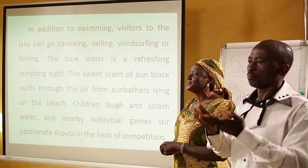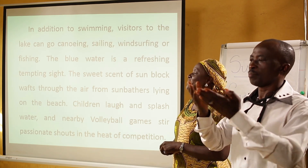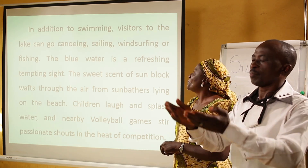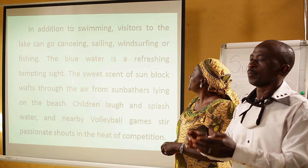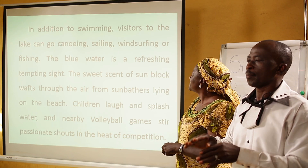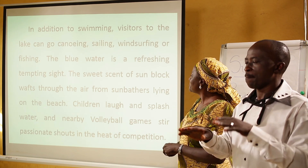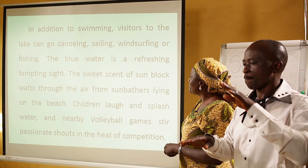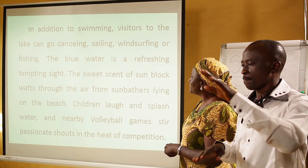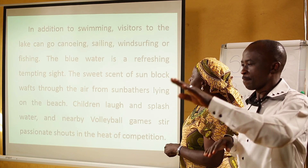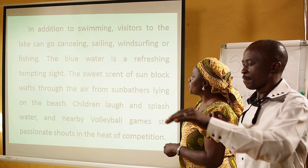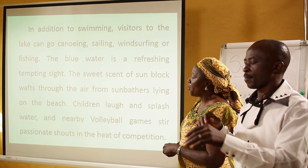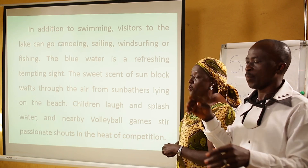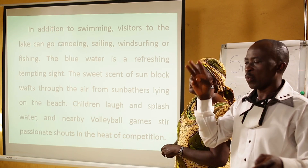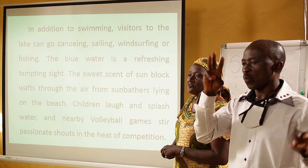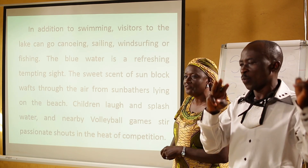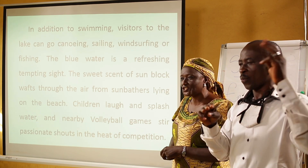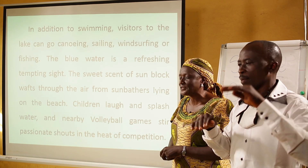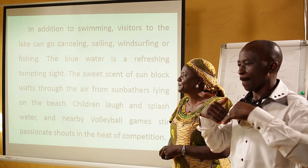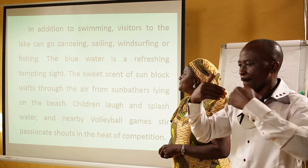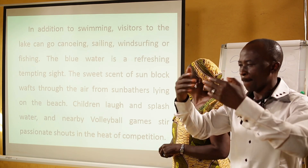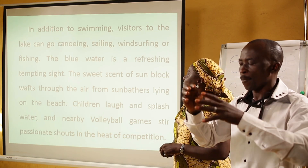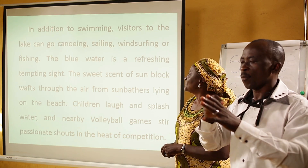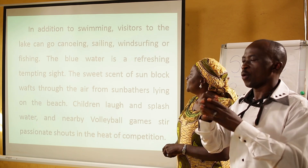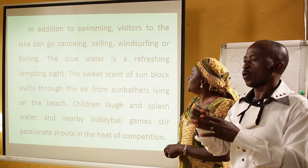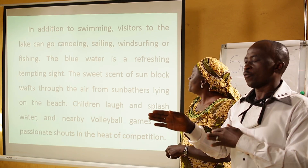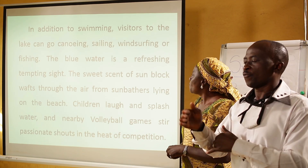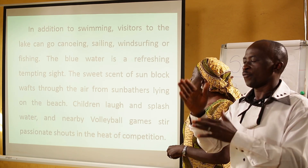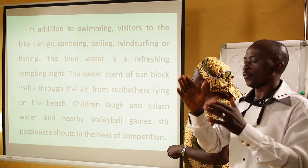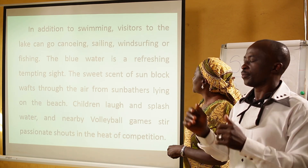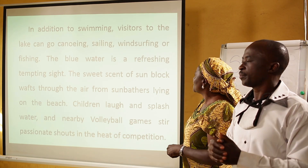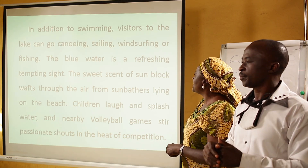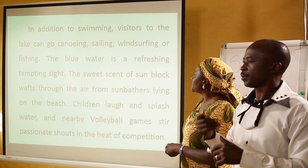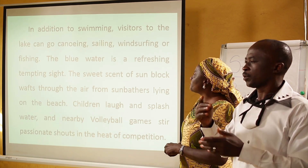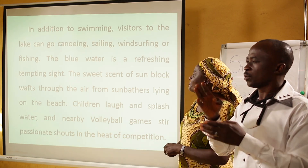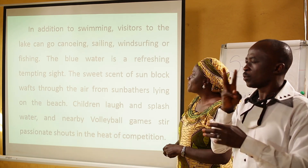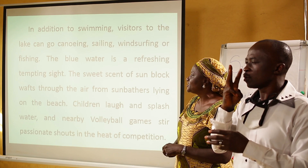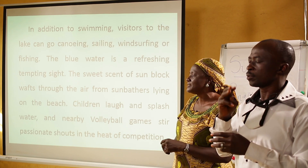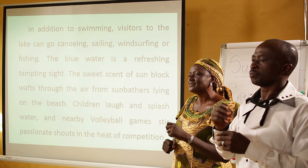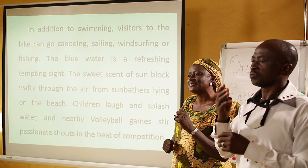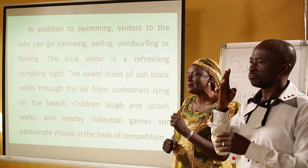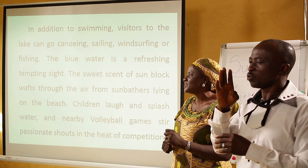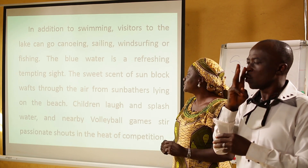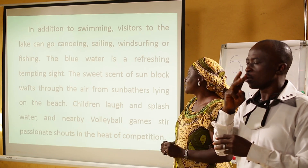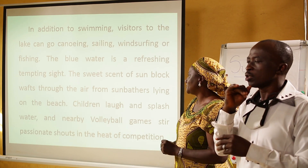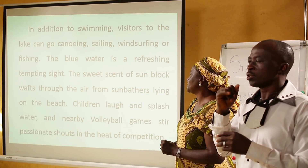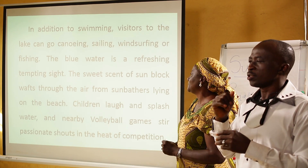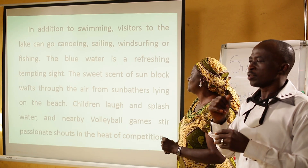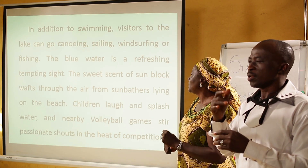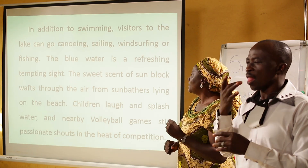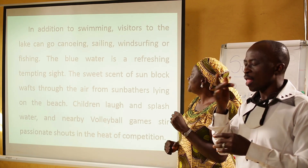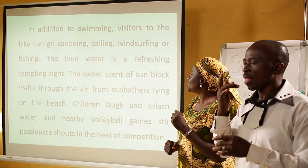sailing, windsurfing, or fishing. The blue water is a refreshing, tempting